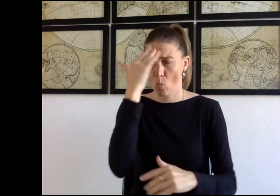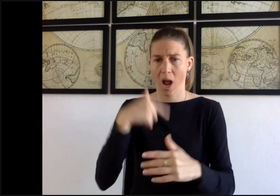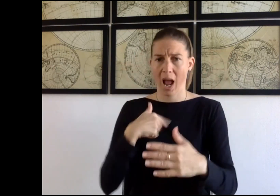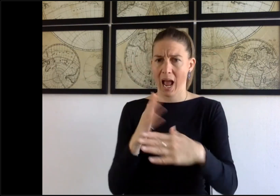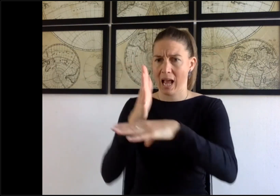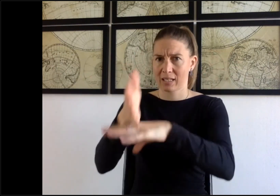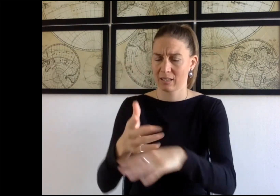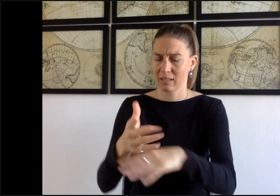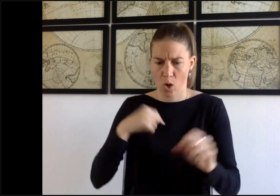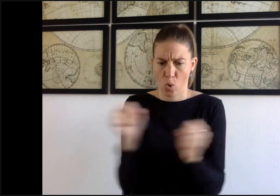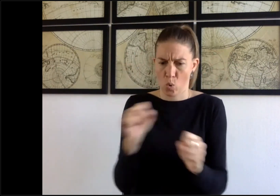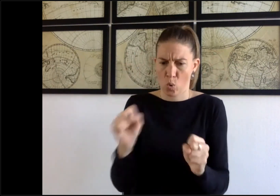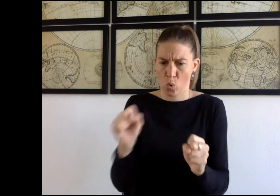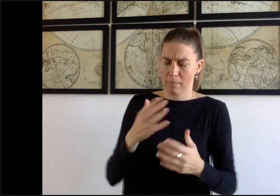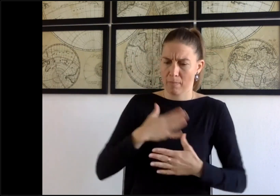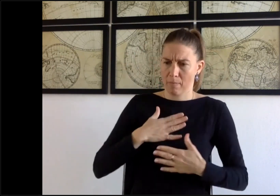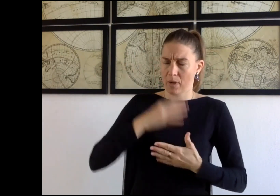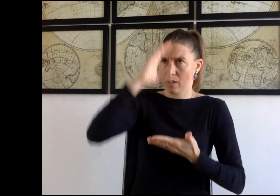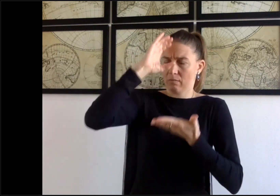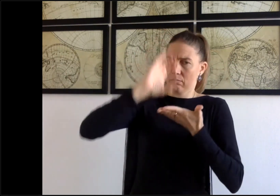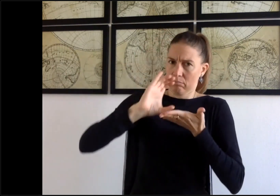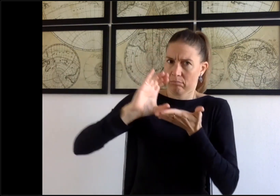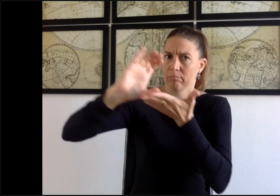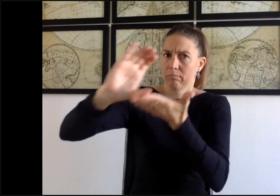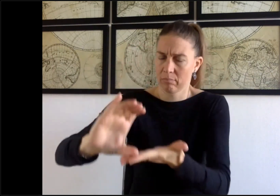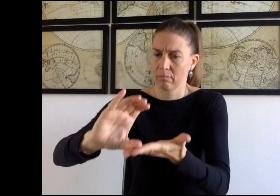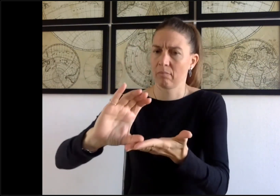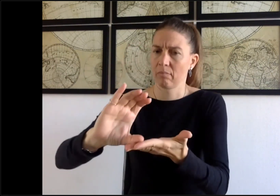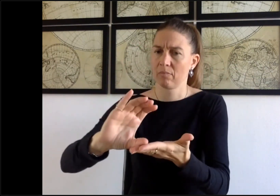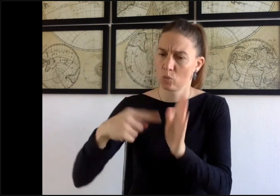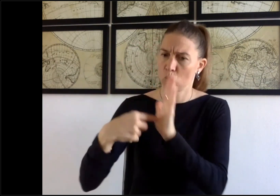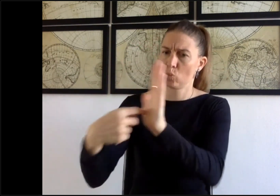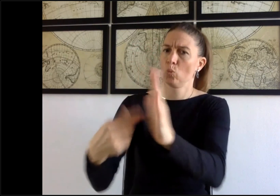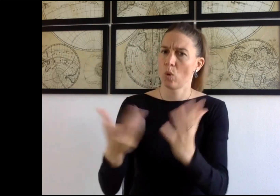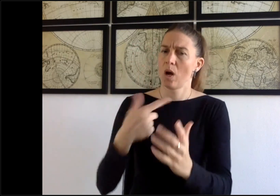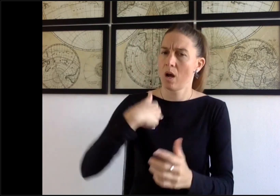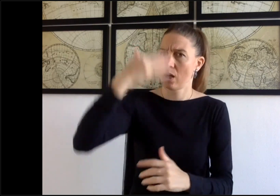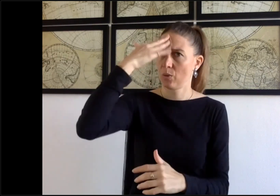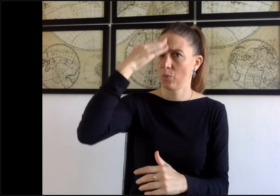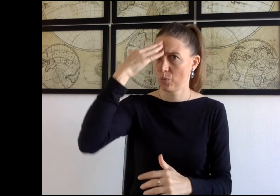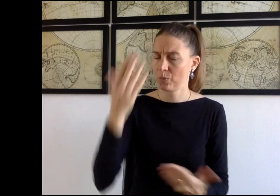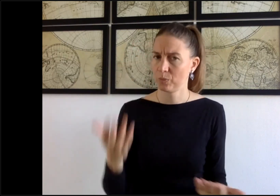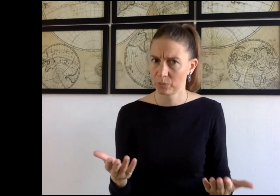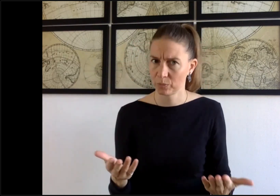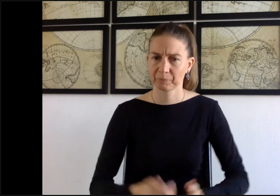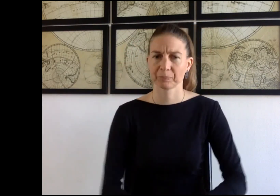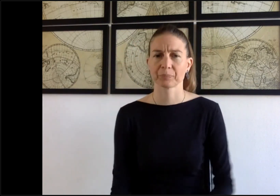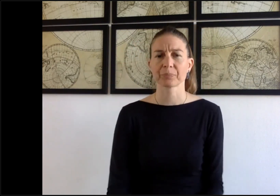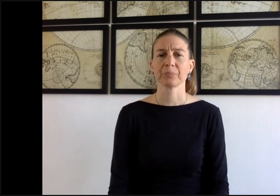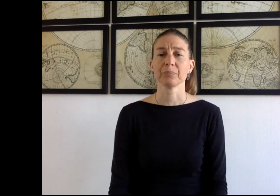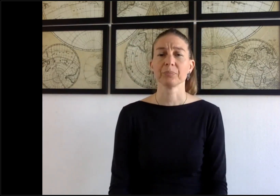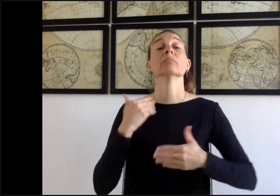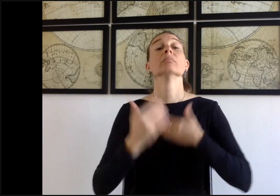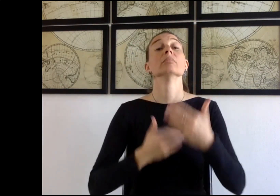that I lacked as person with disabilities in that moment. At a point, the winter came, I